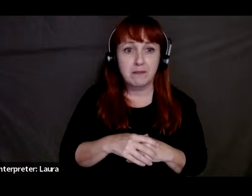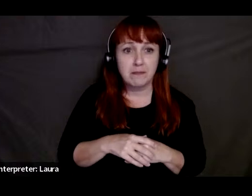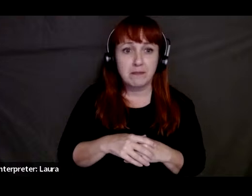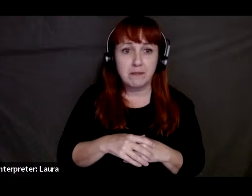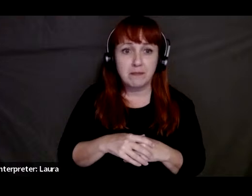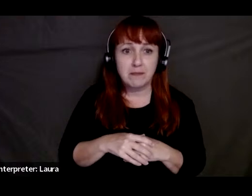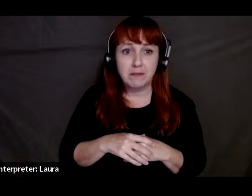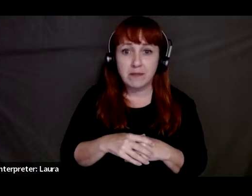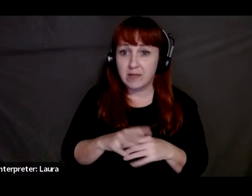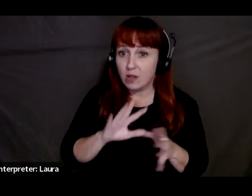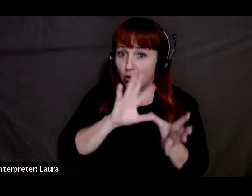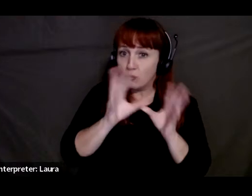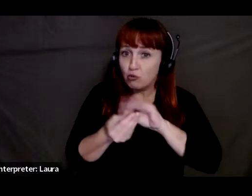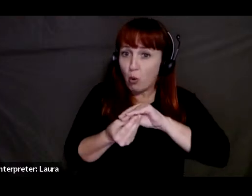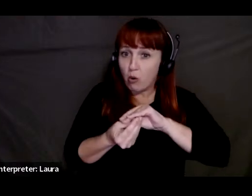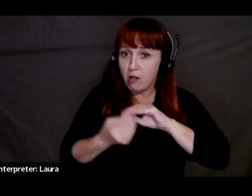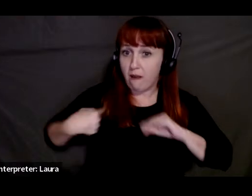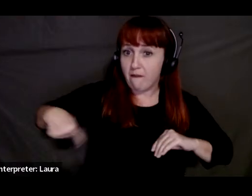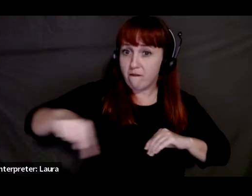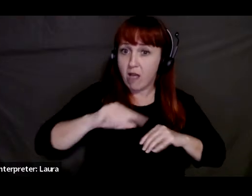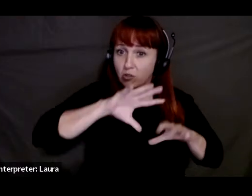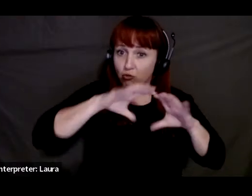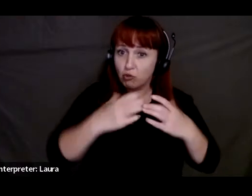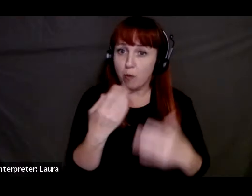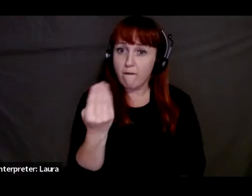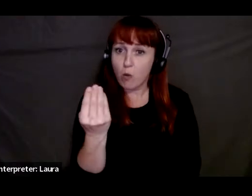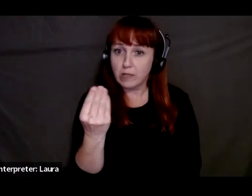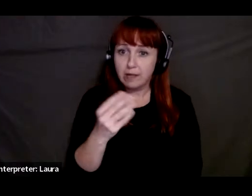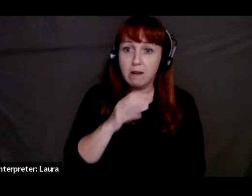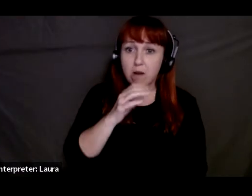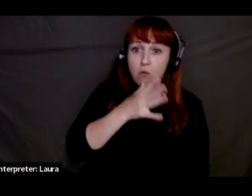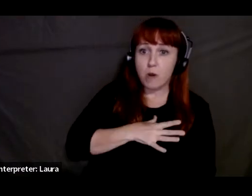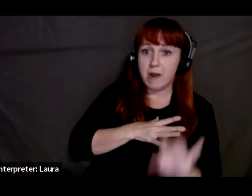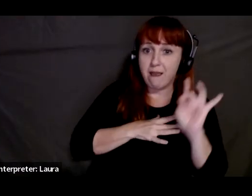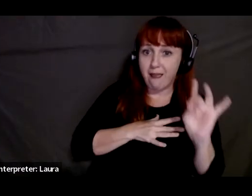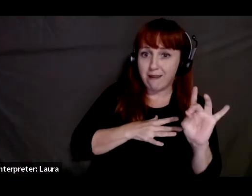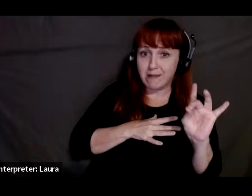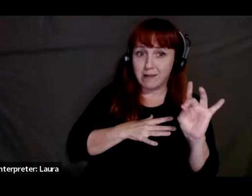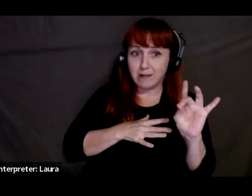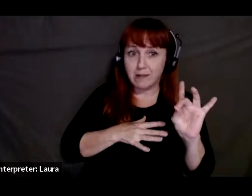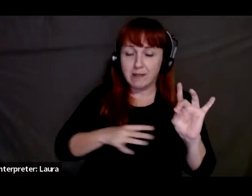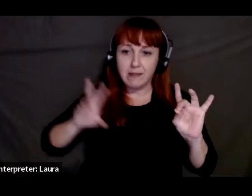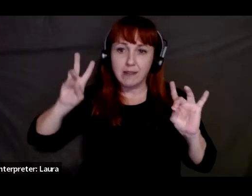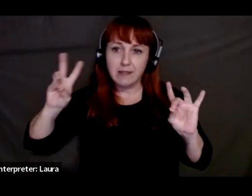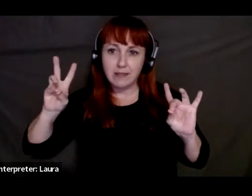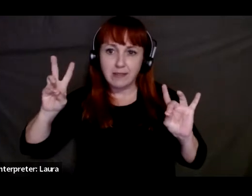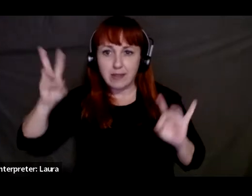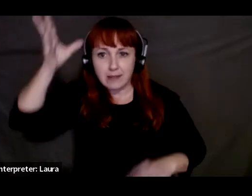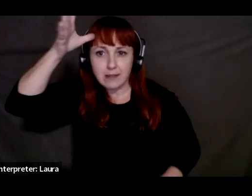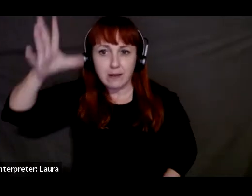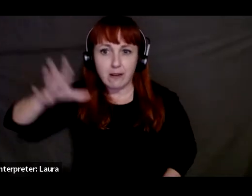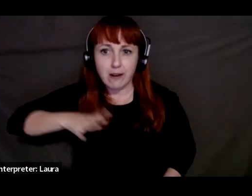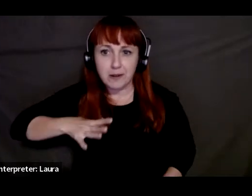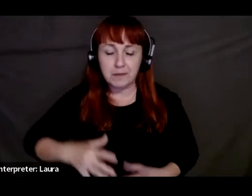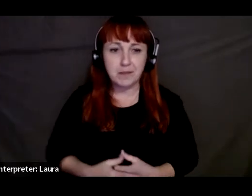There was 14 of us, 8 women and 6 kane.